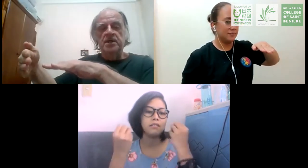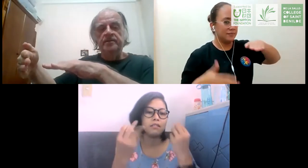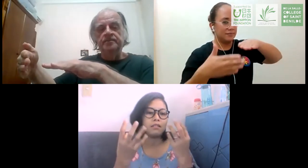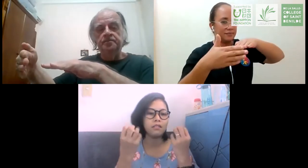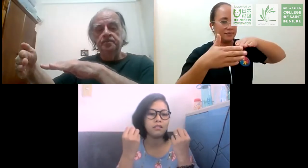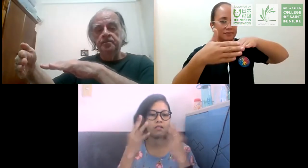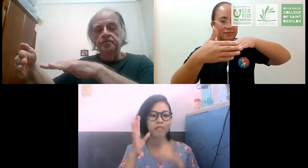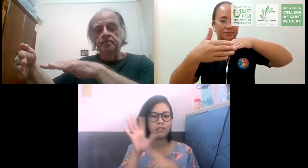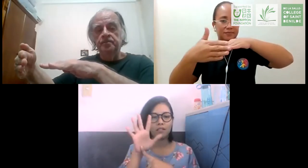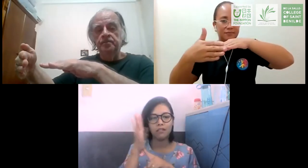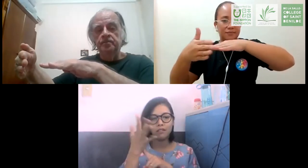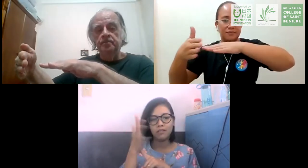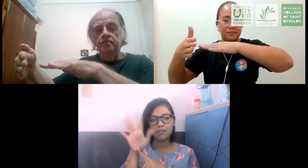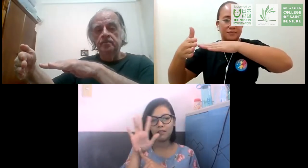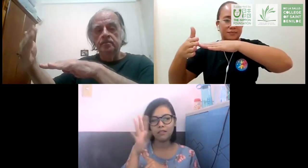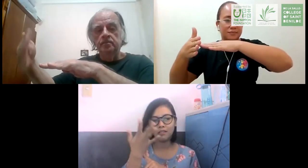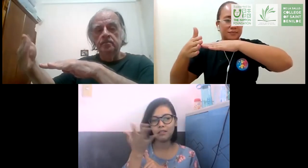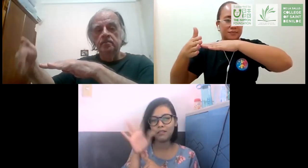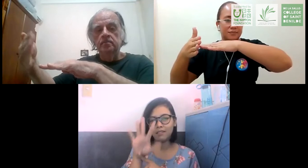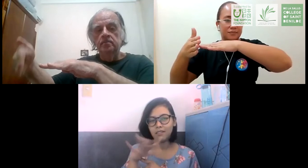this sign.